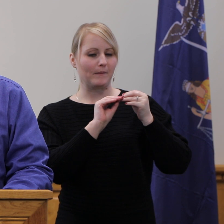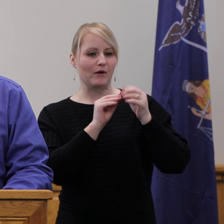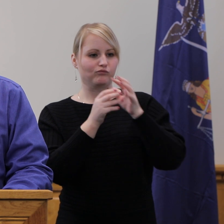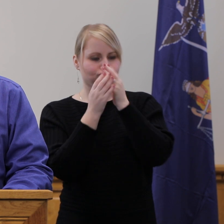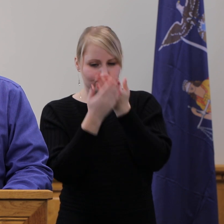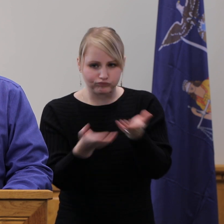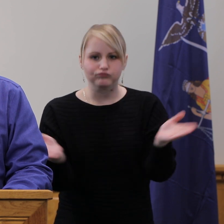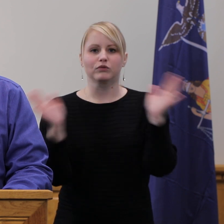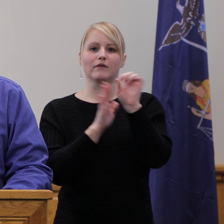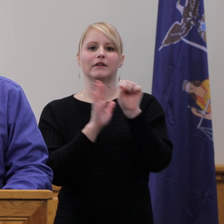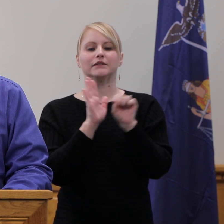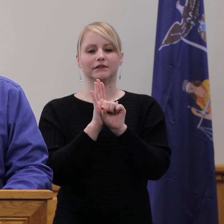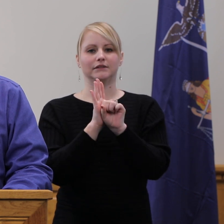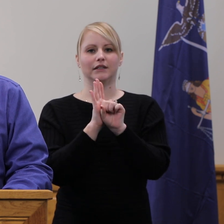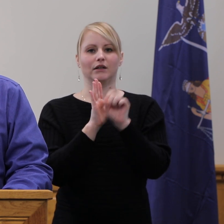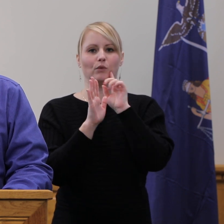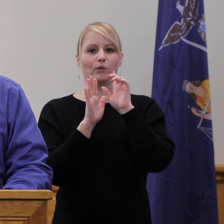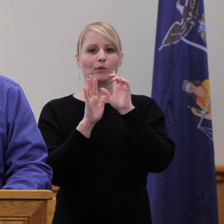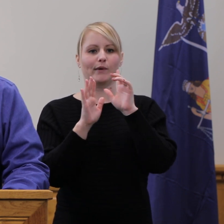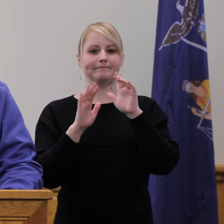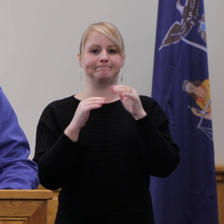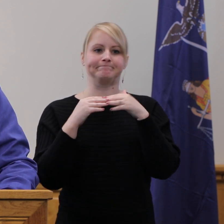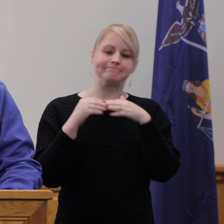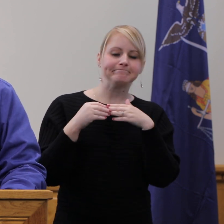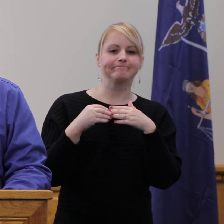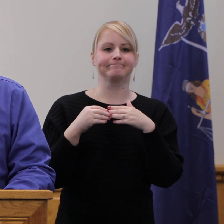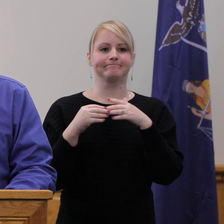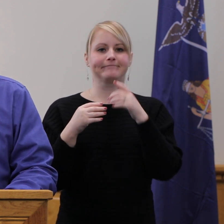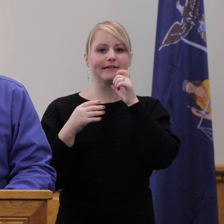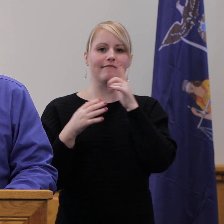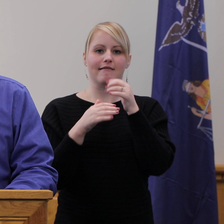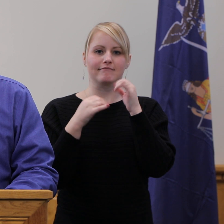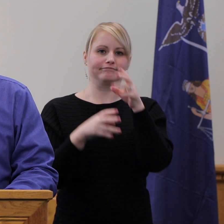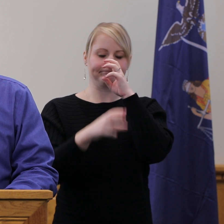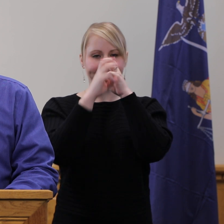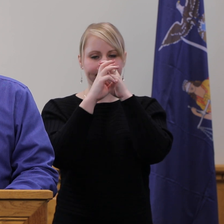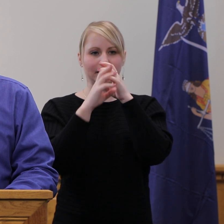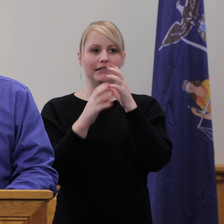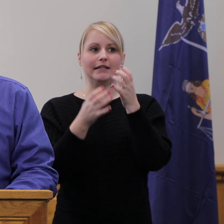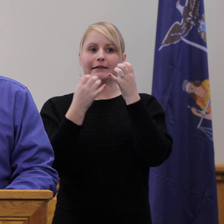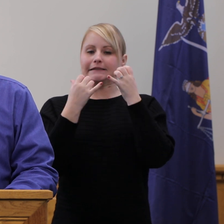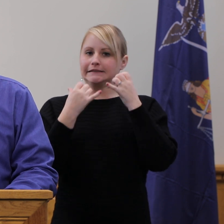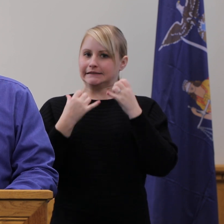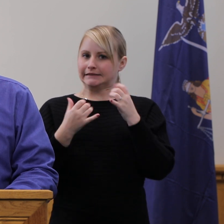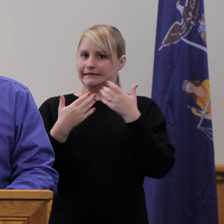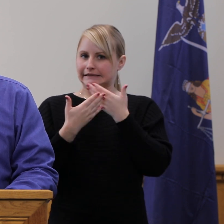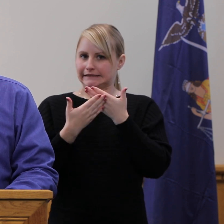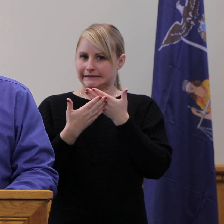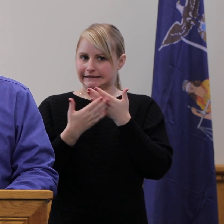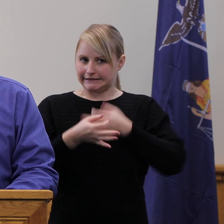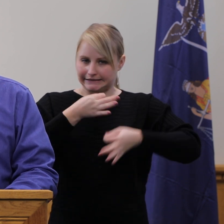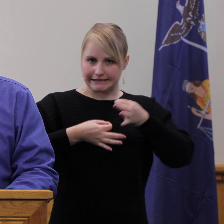when restrictions were implemented or lifted. Now, instead of using regional benchmarks, the state is looking at smaller